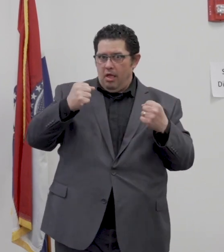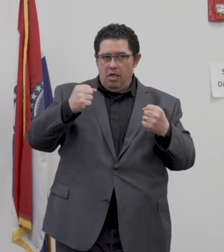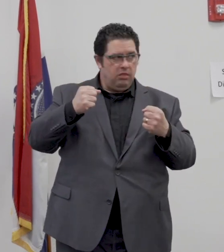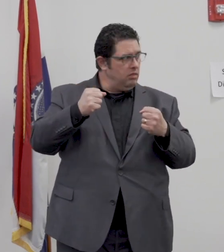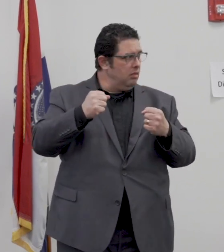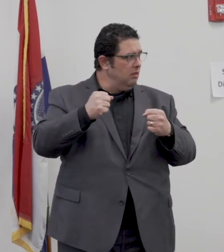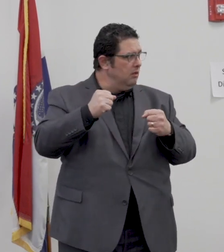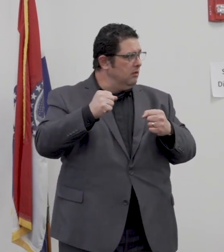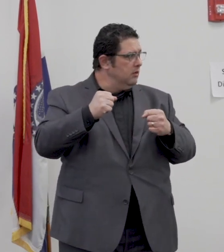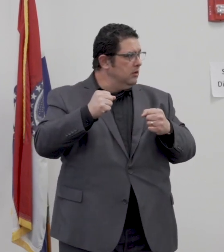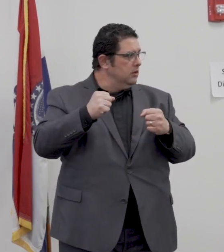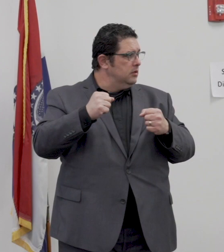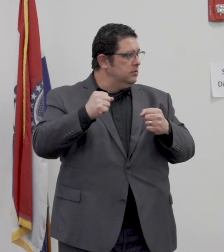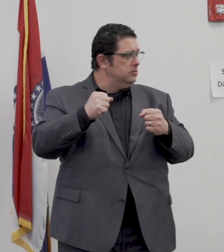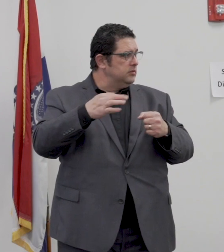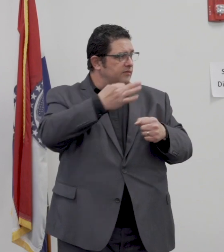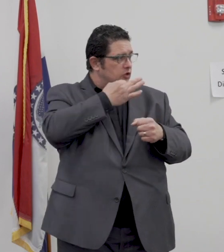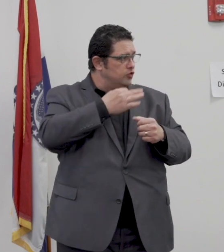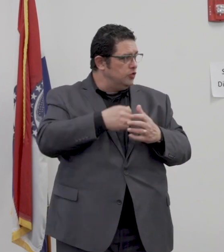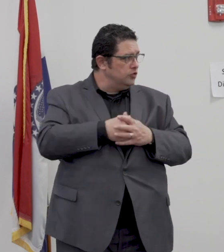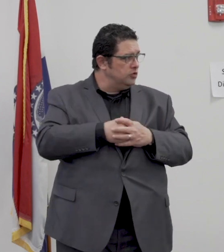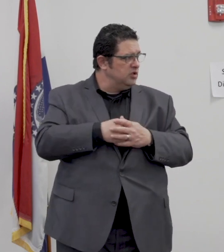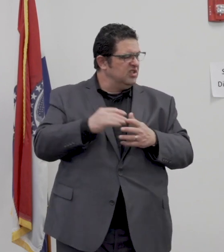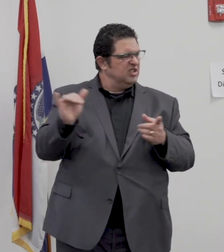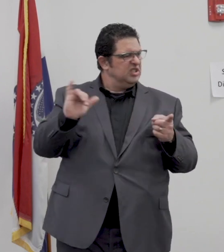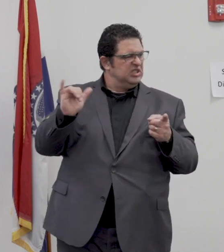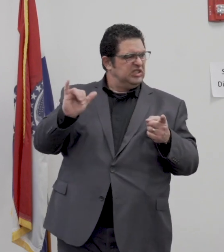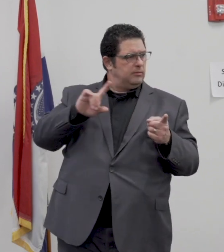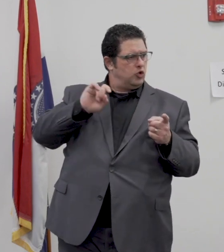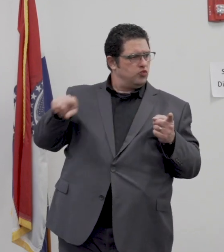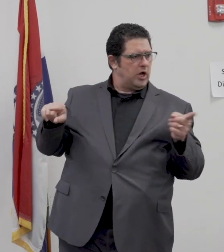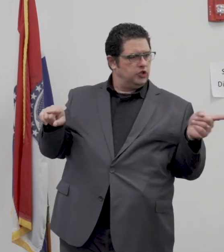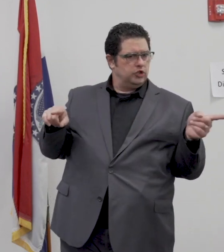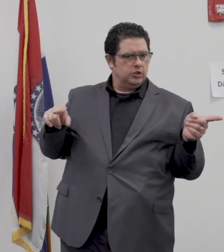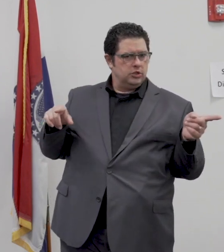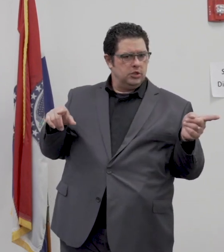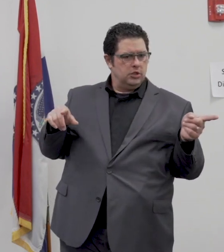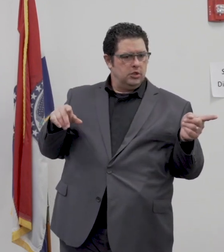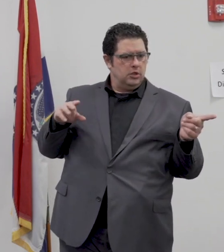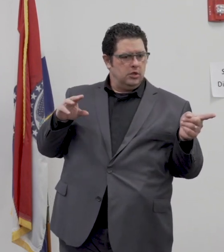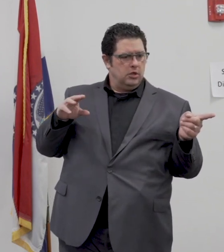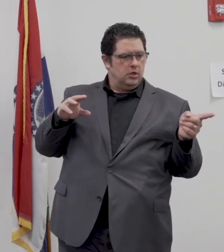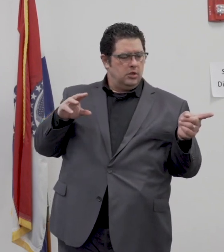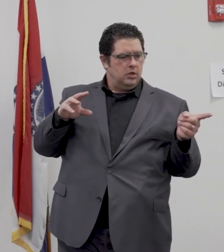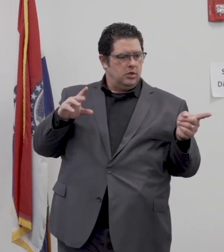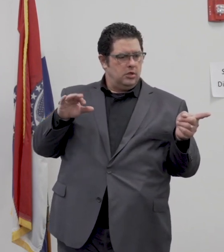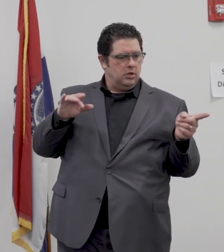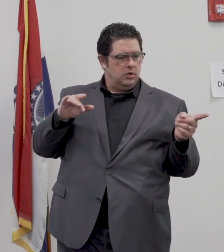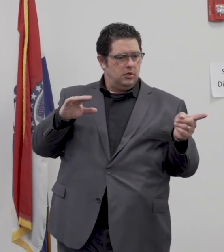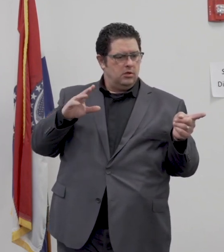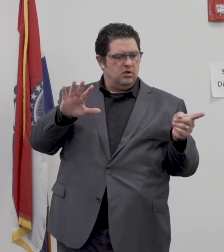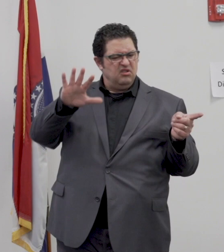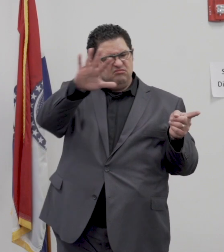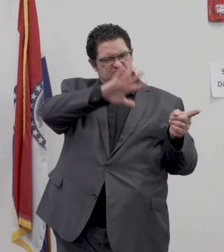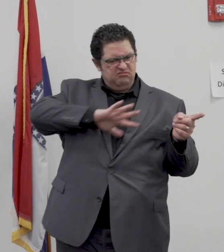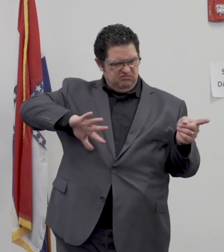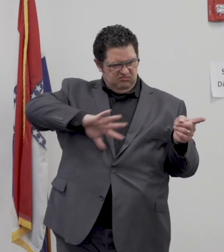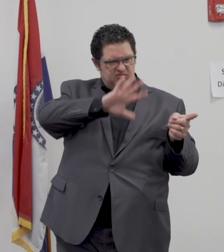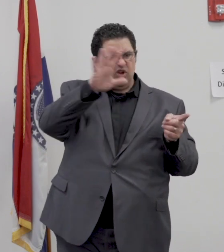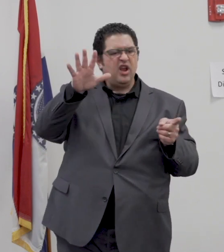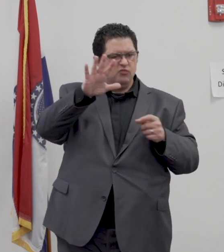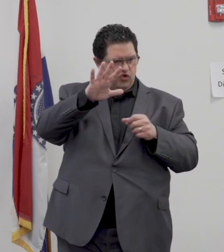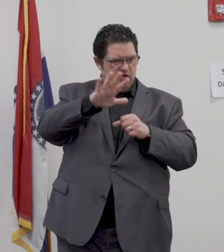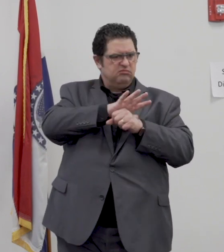I'm sorry, we have a question from Channel 5. It's similar to what Chris had said. With Missouri starting its reopening plan today and neighboring counties like St. Charles County